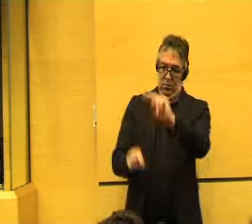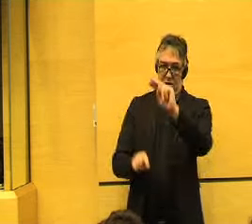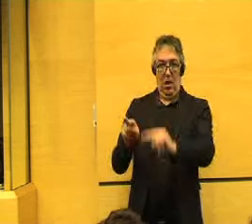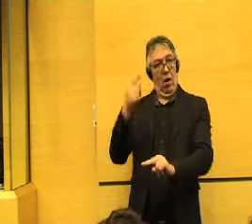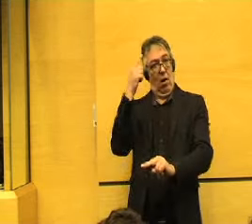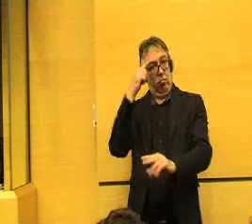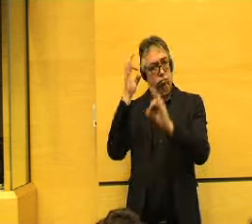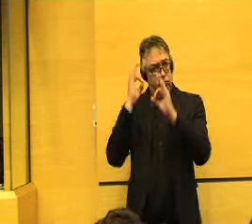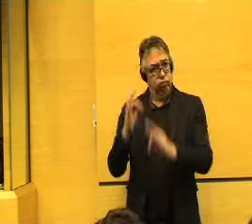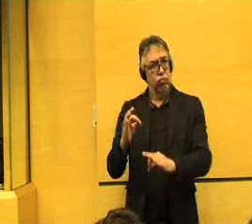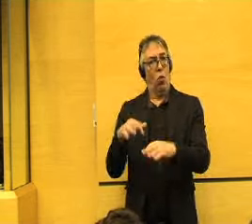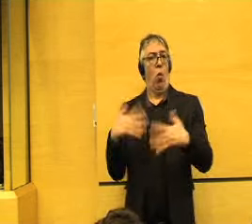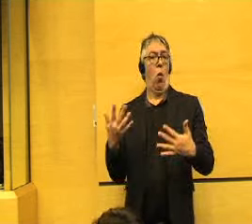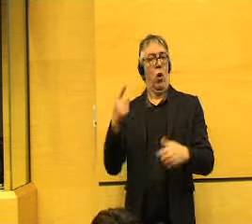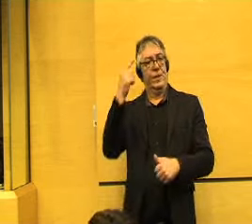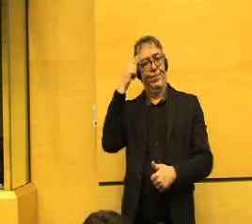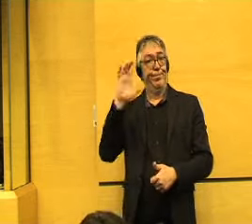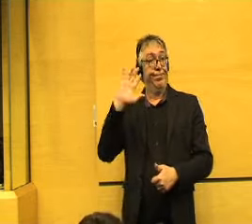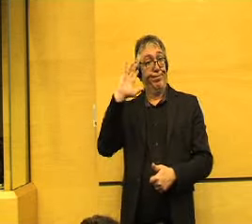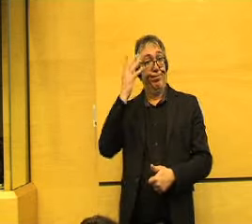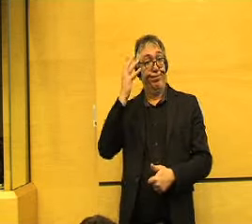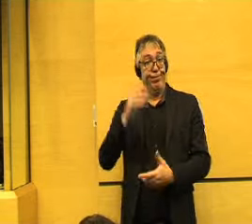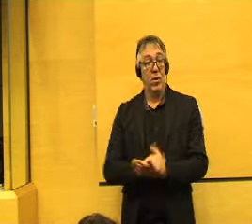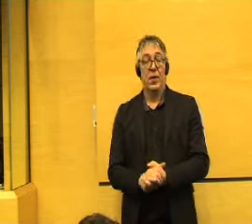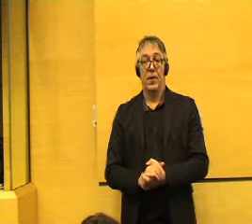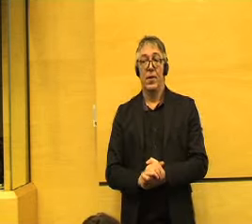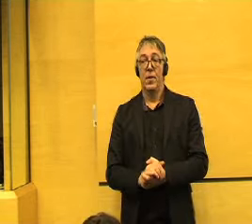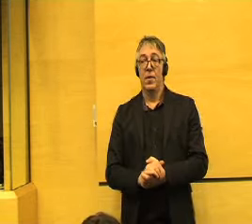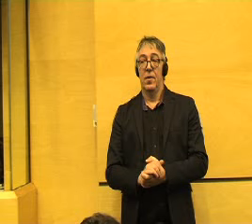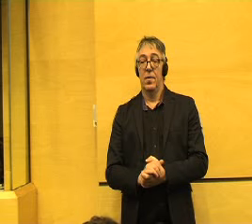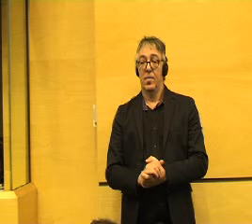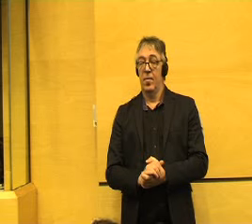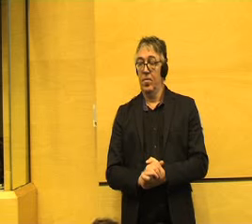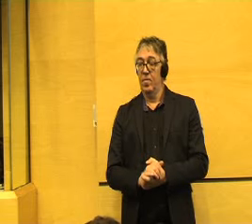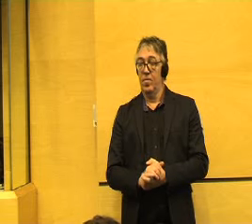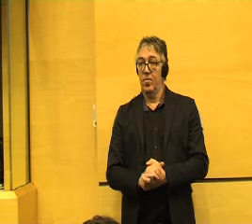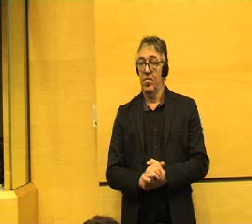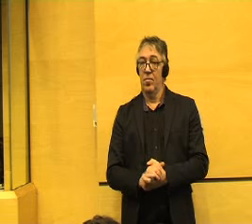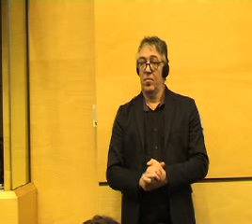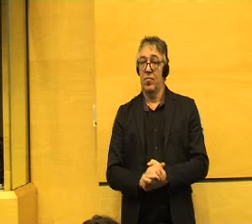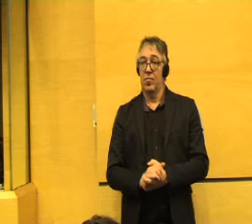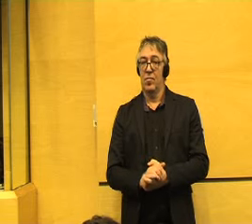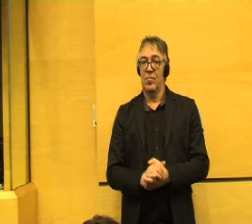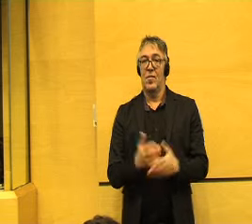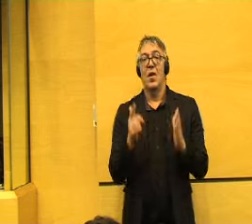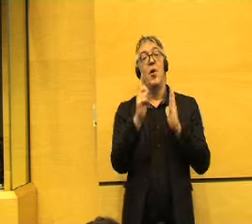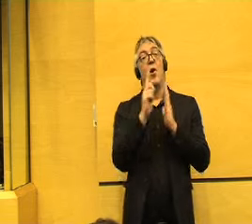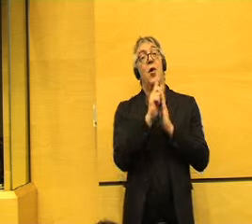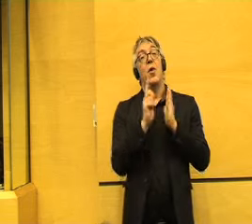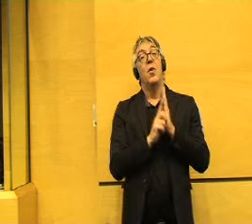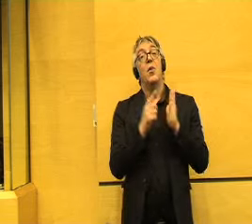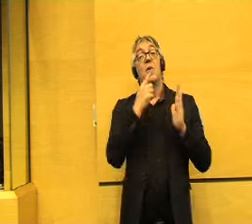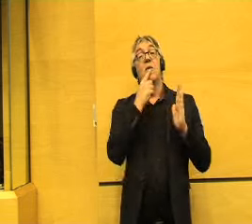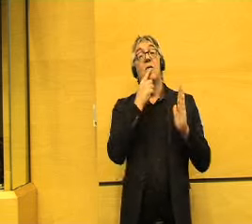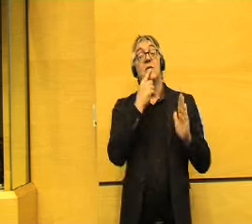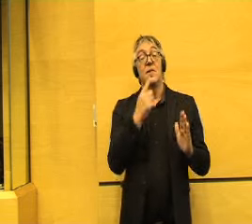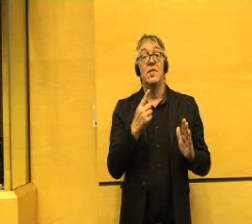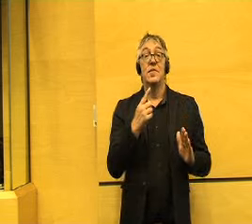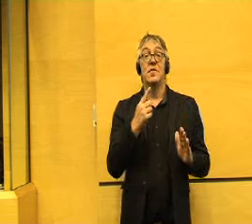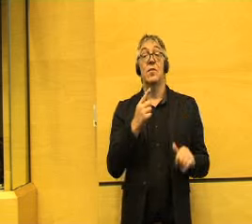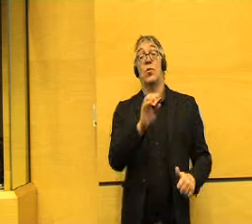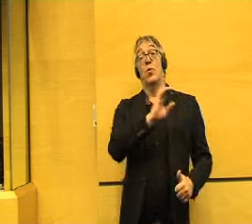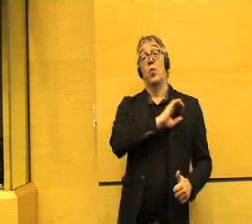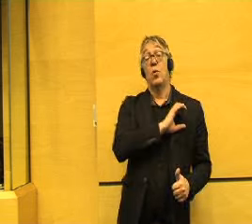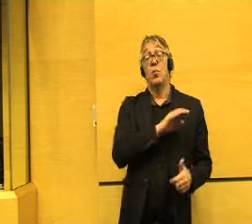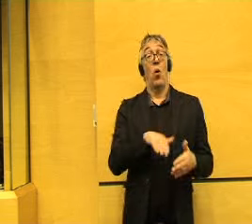incompetent. According to the laws, the inquiry officer or the court can